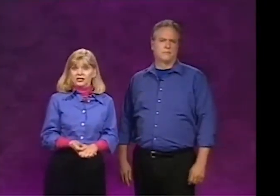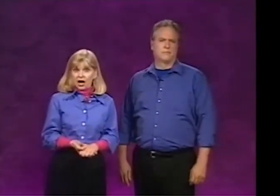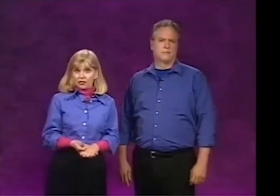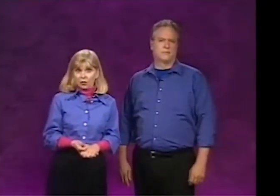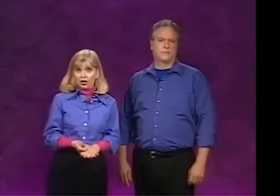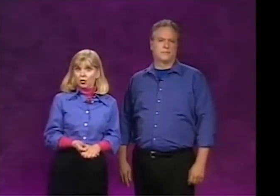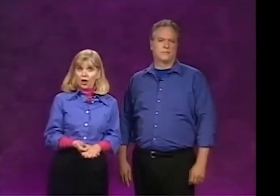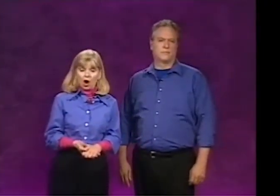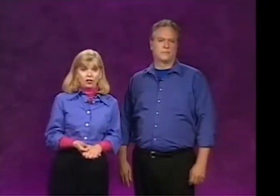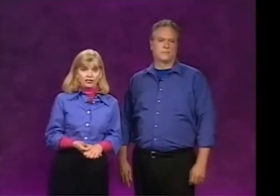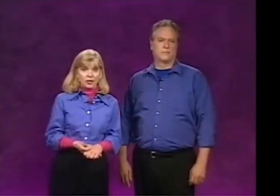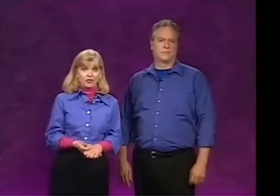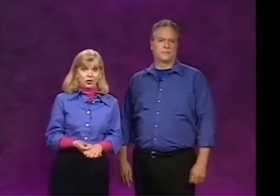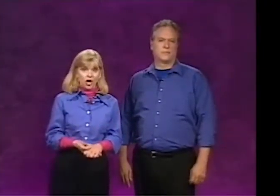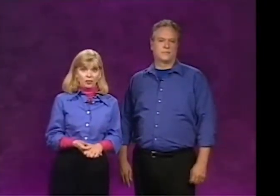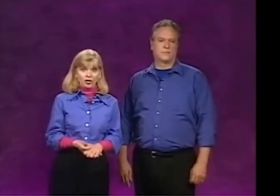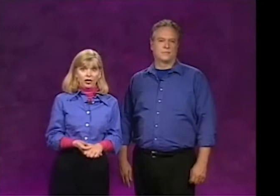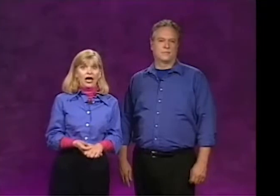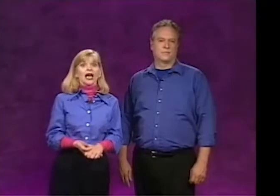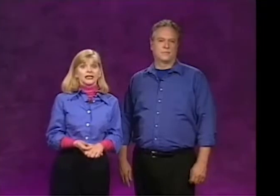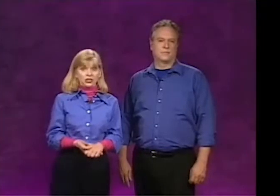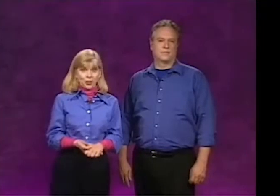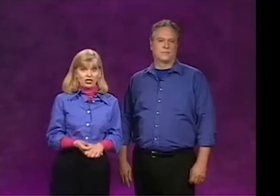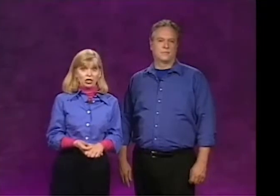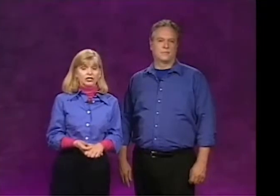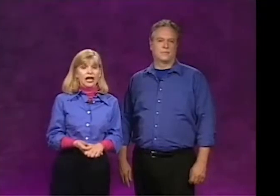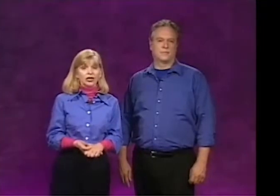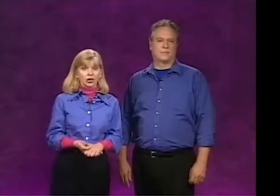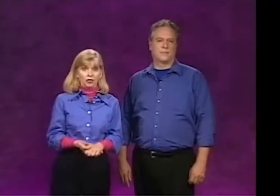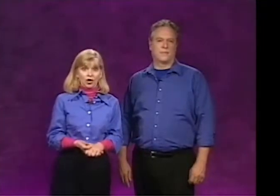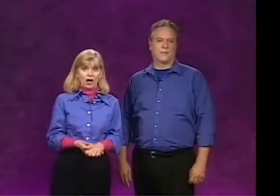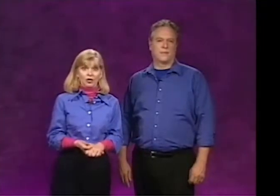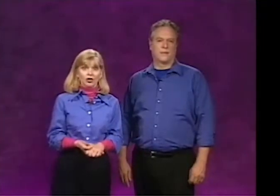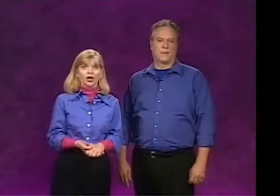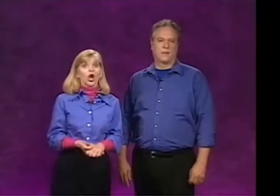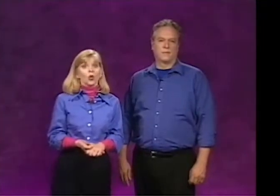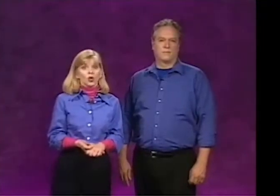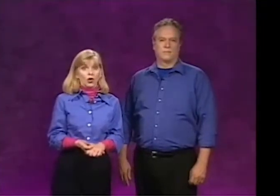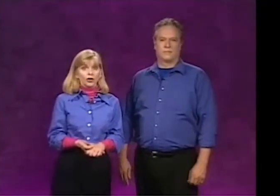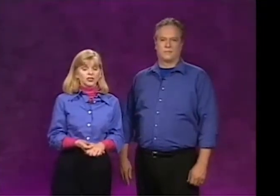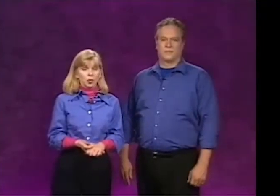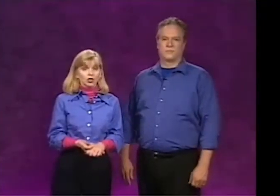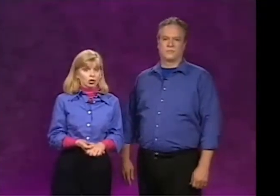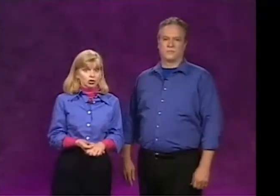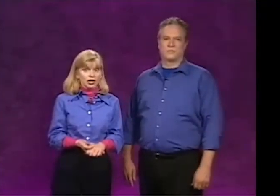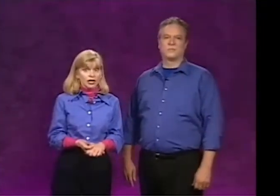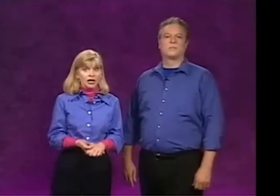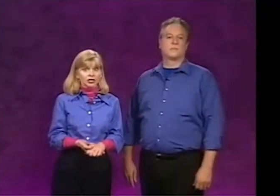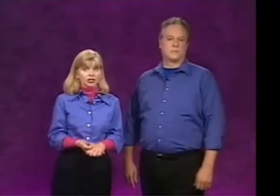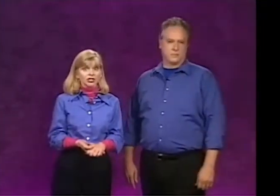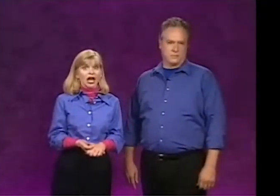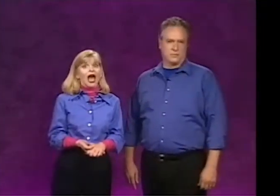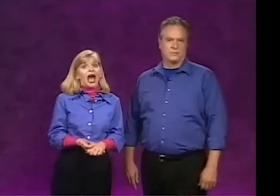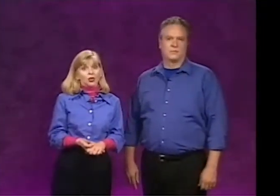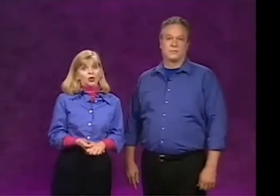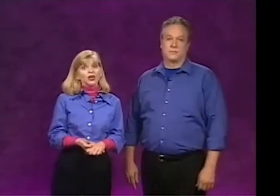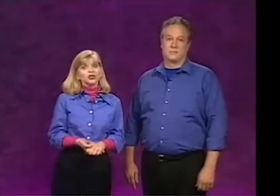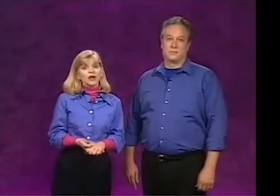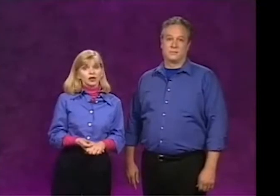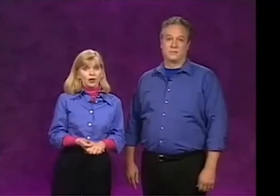not familiar with all the same vocabulary, especially technical vocabulary, when we're exposed to new technologies. And when we travel around